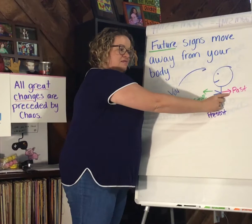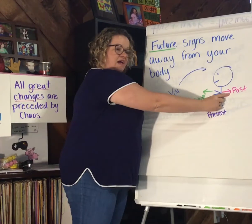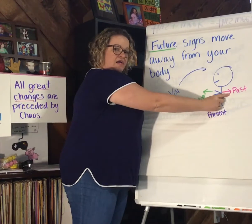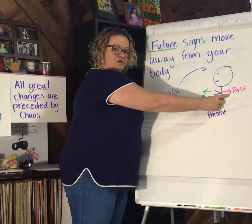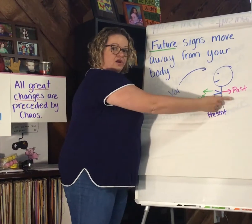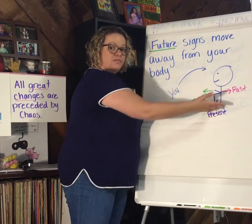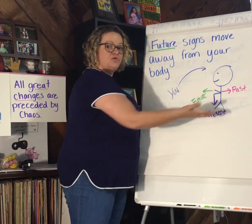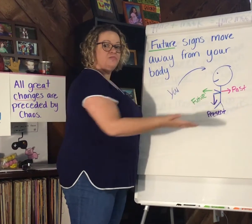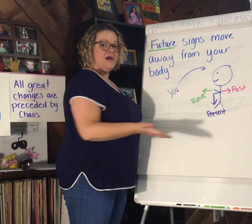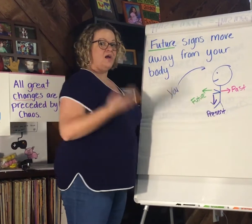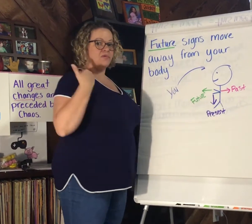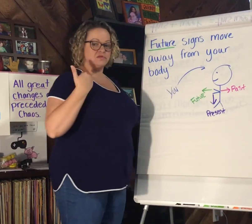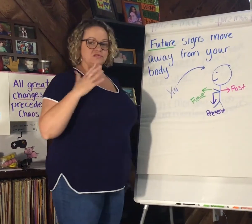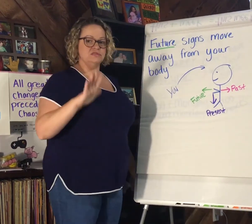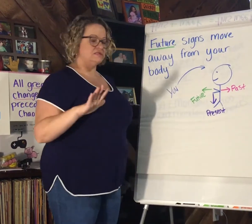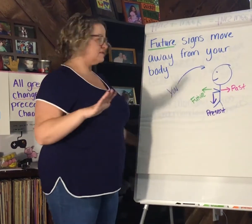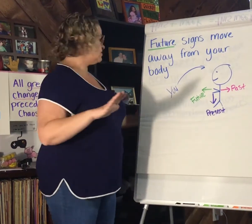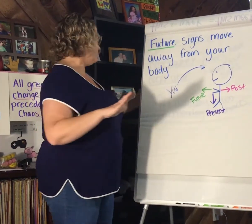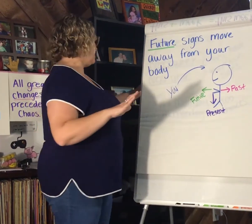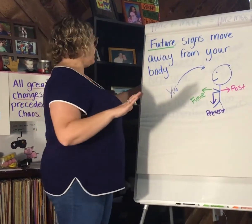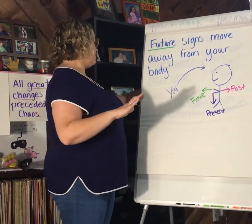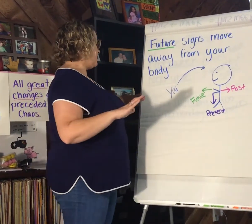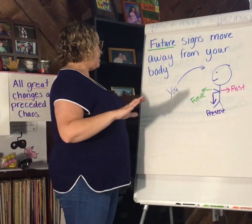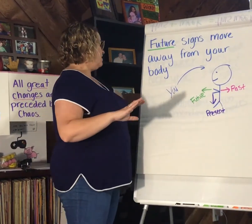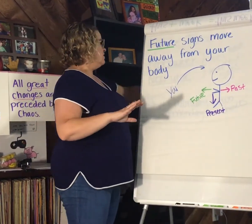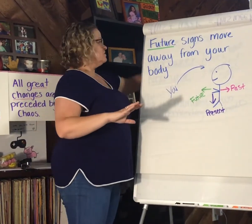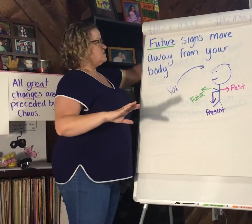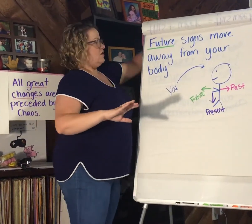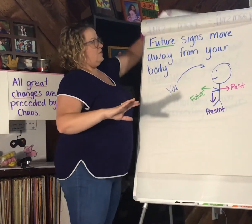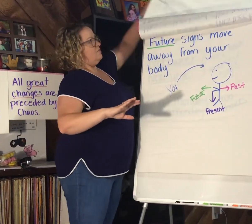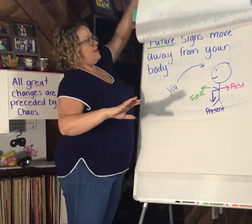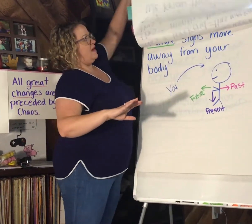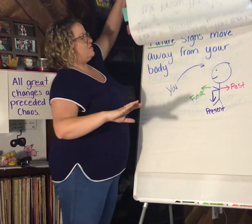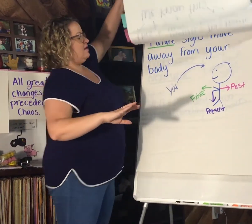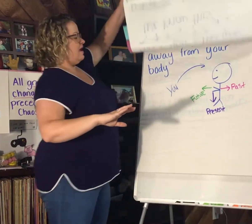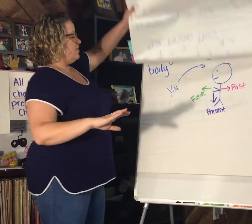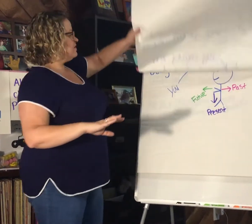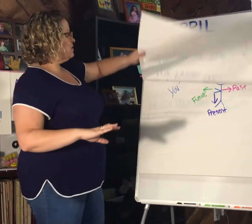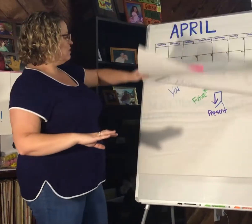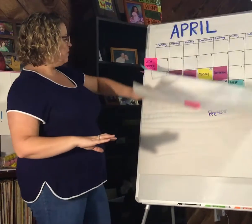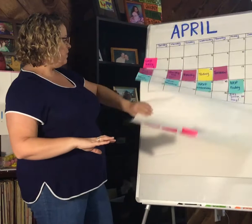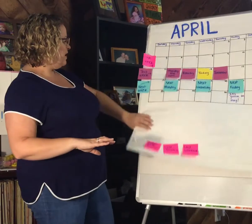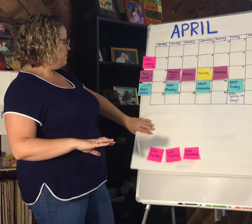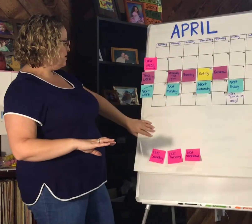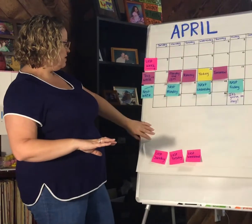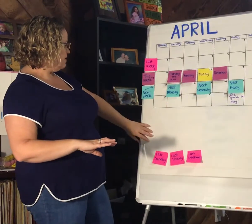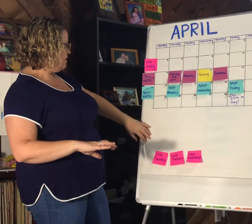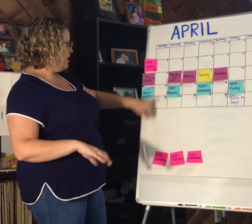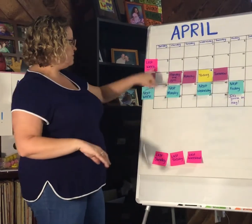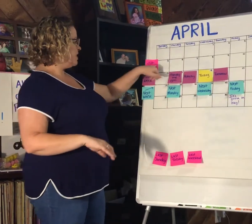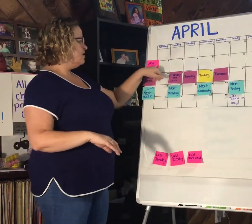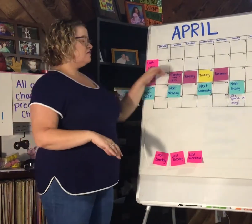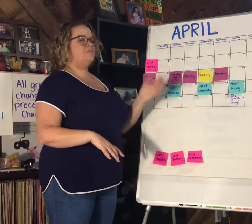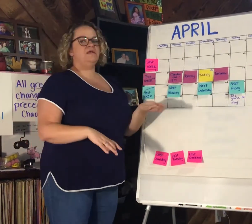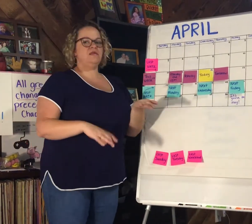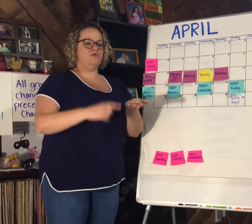signs are going to move backwards just a little bit, okay? So back to our calendar. Whip, all right? So please sign with